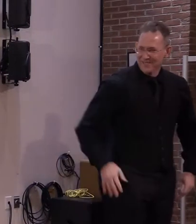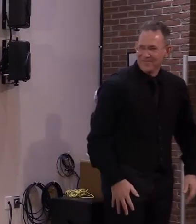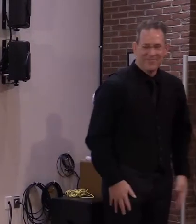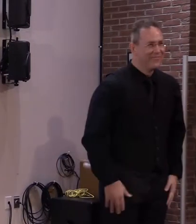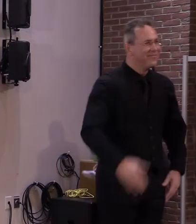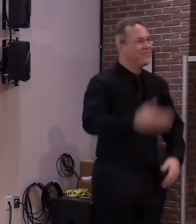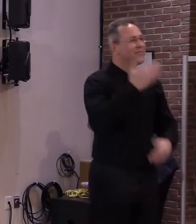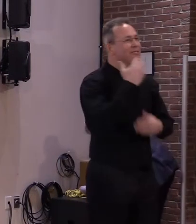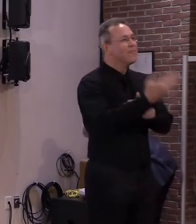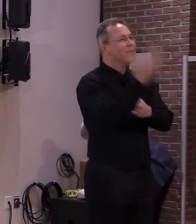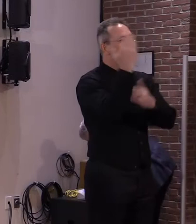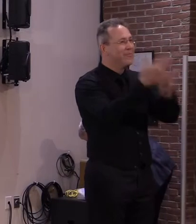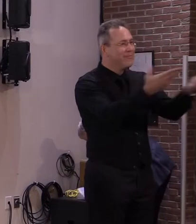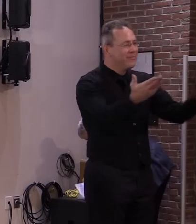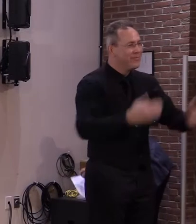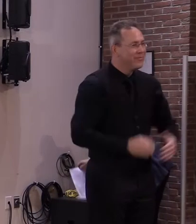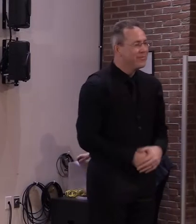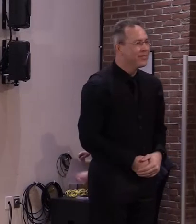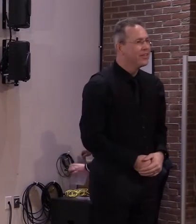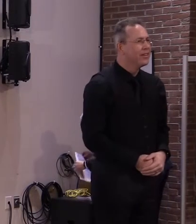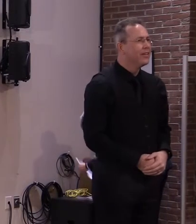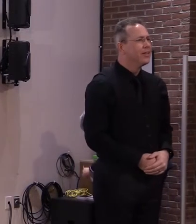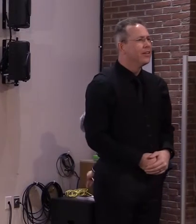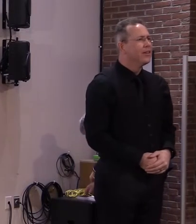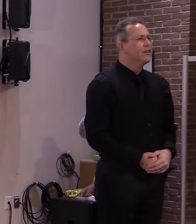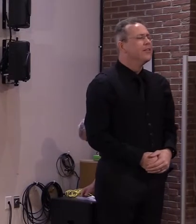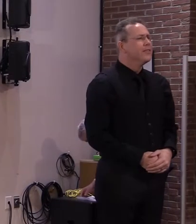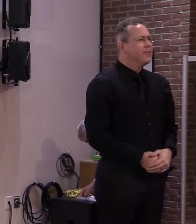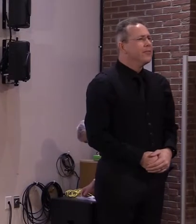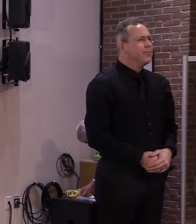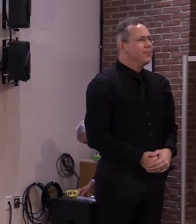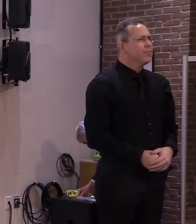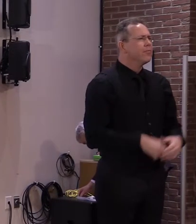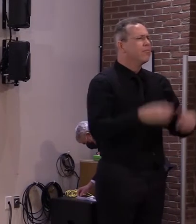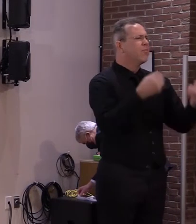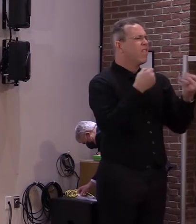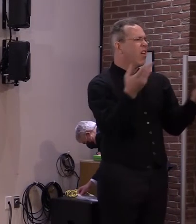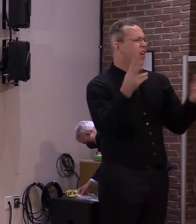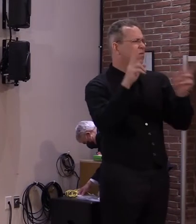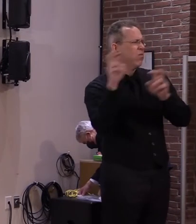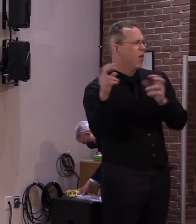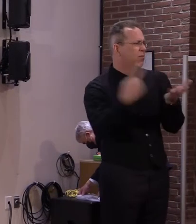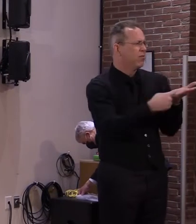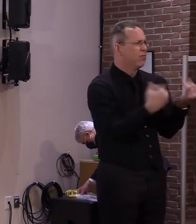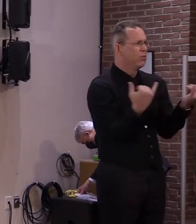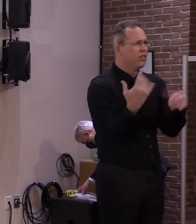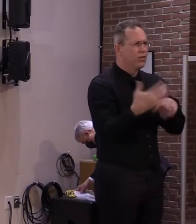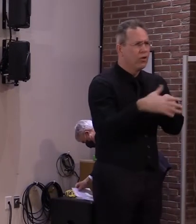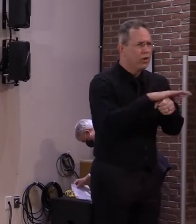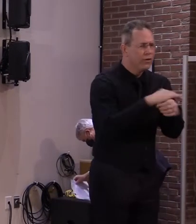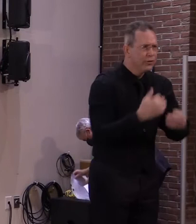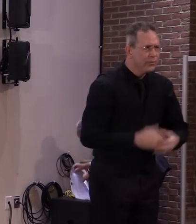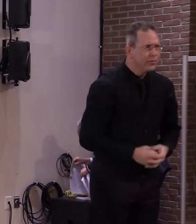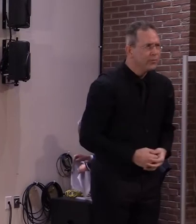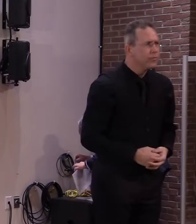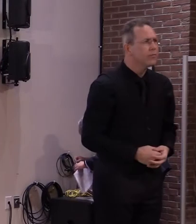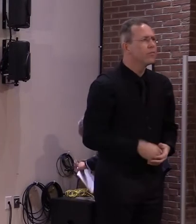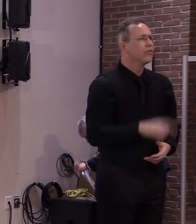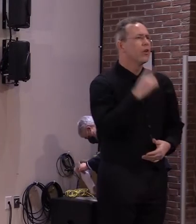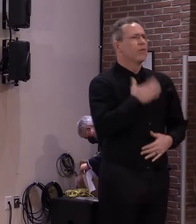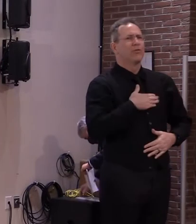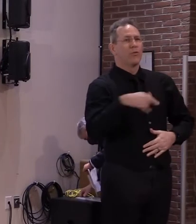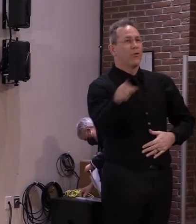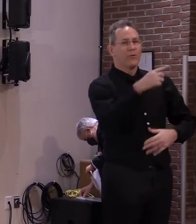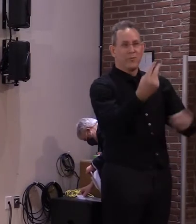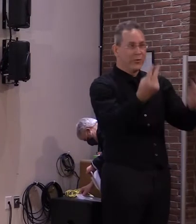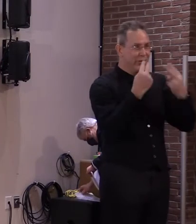good morning everyone we have several topics to cover today and i appreciate everyone tuning in